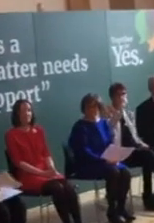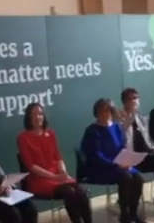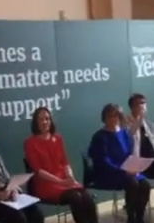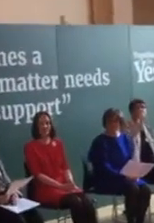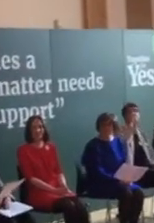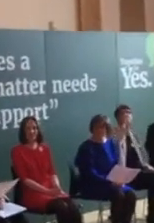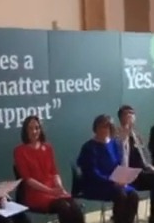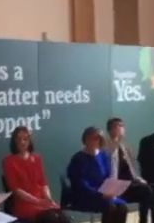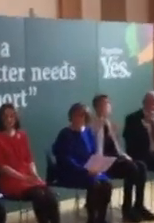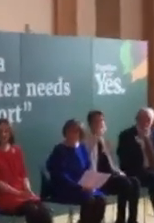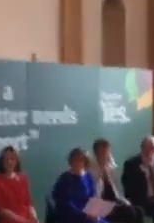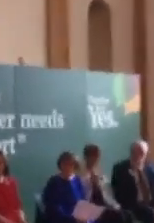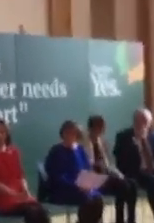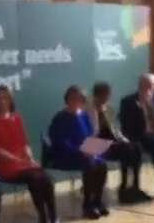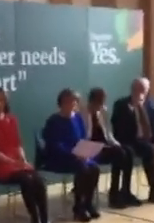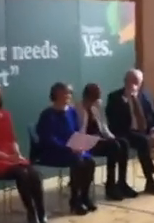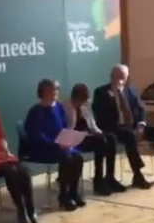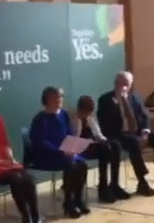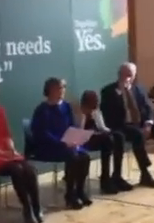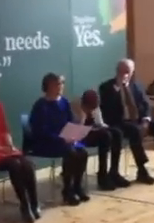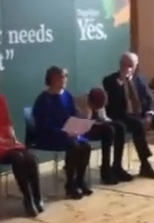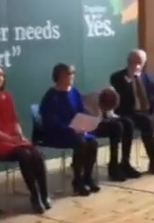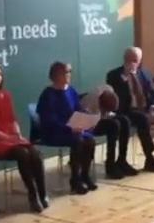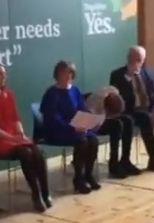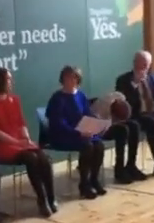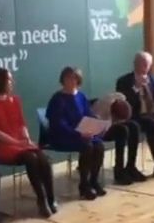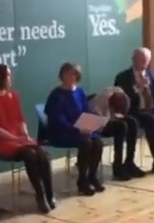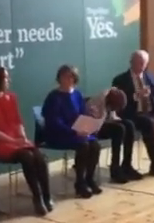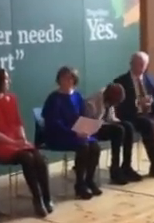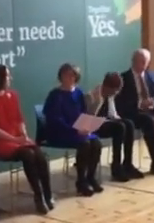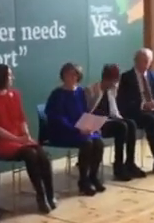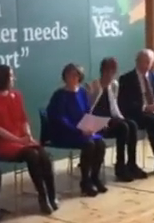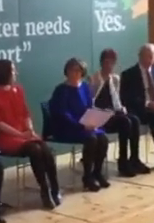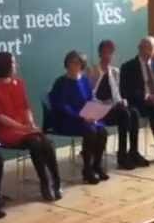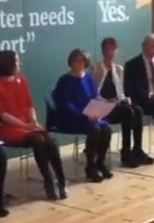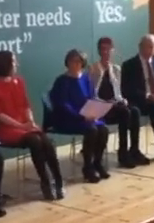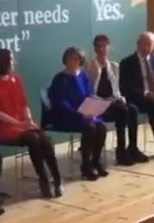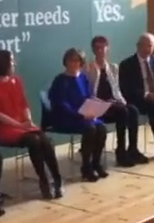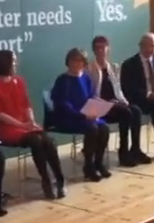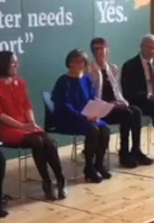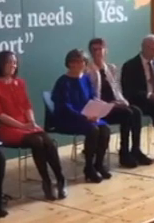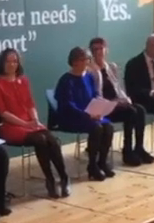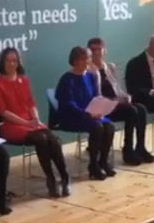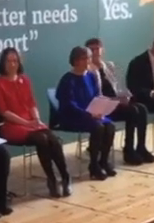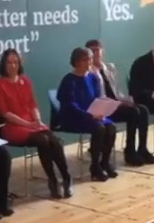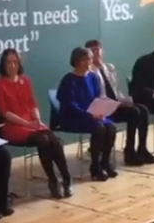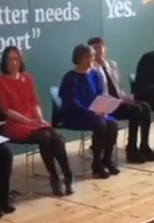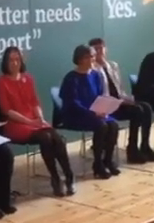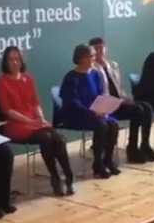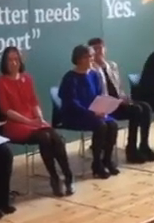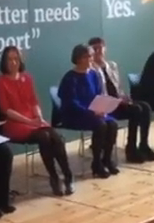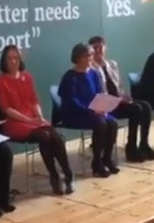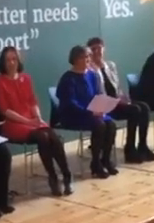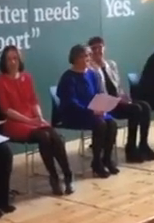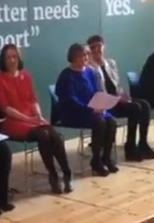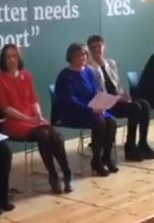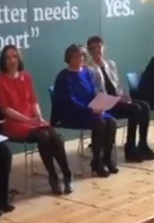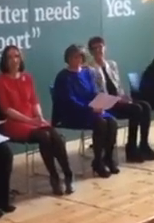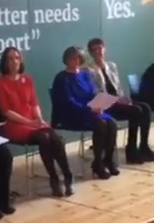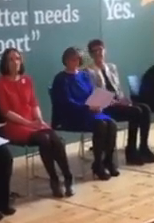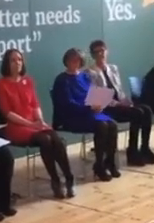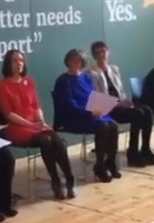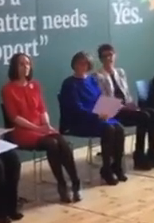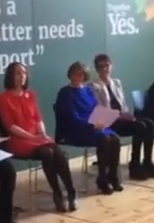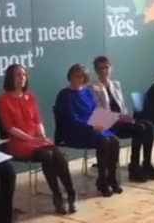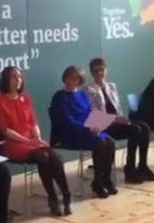Well, thank you so much to Asia for that. He's always such a rock of good sense, isn't it? An Irish problem,